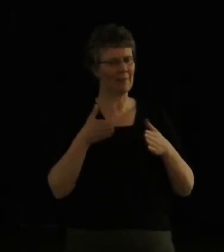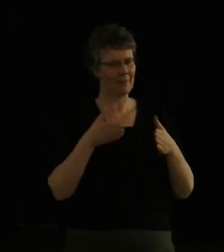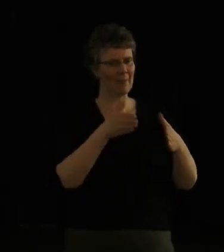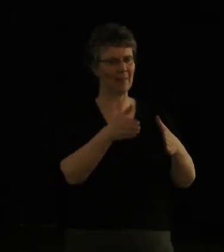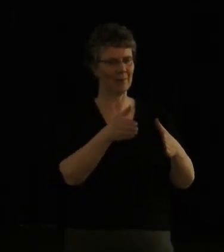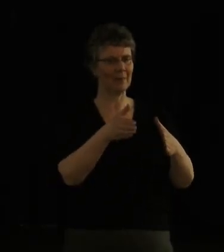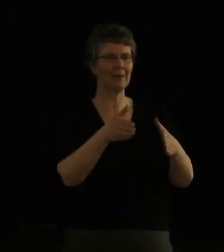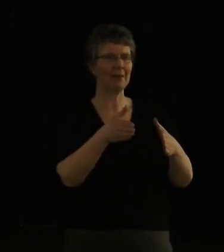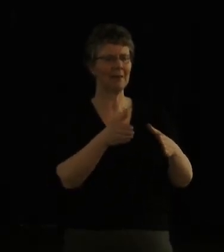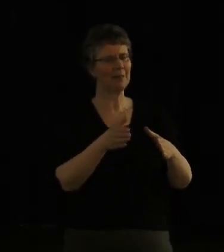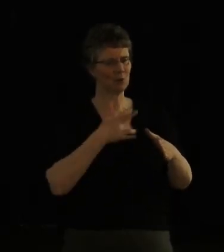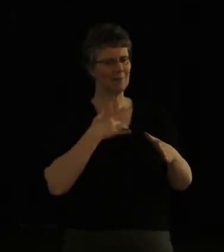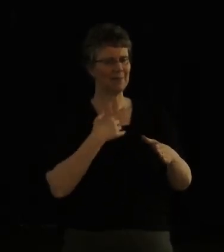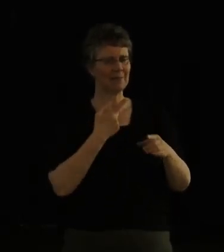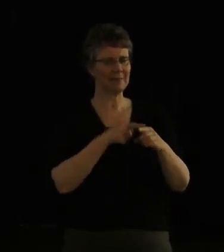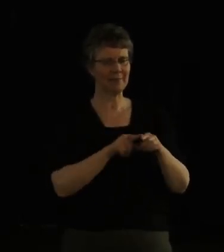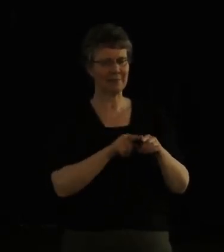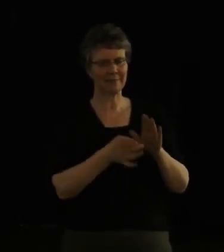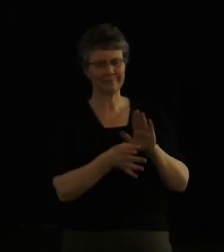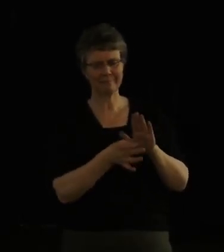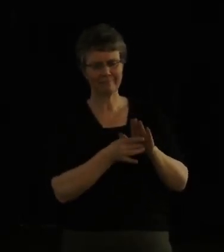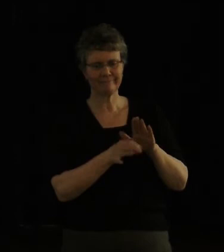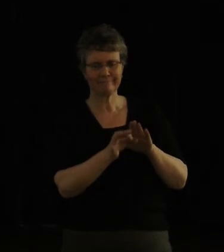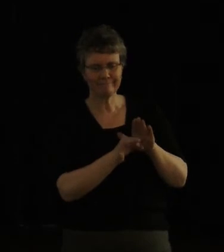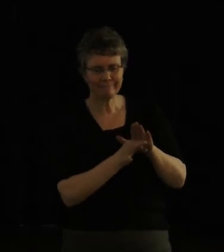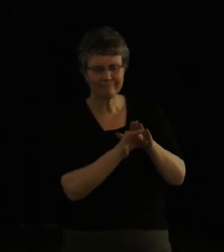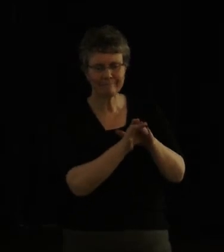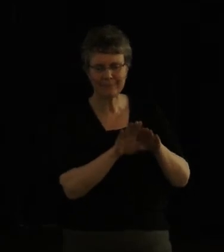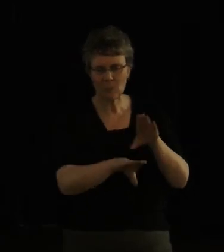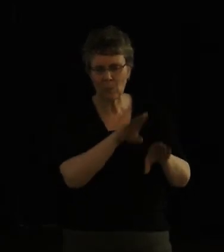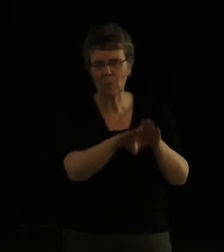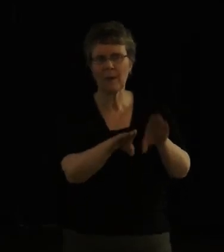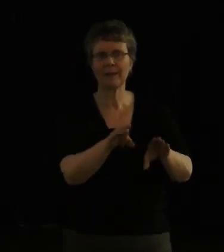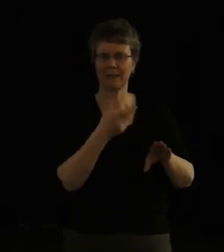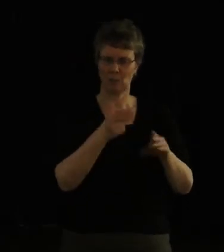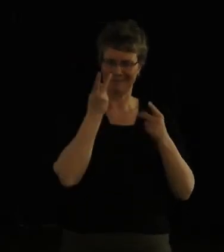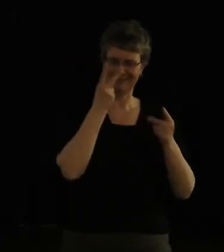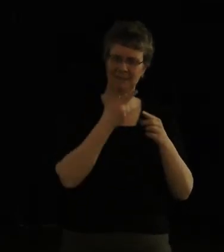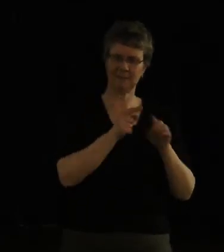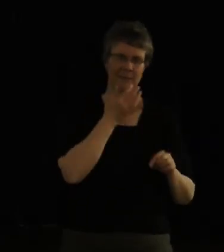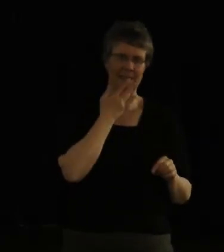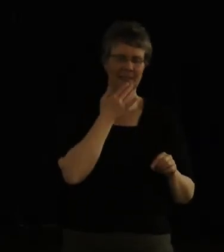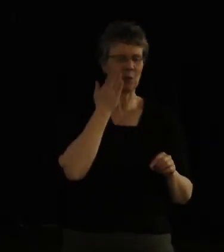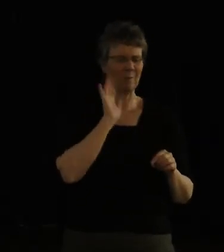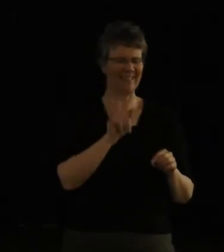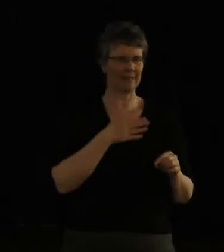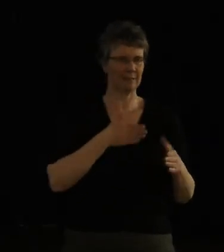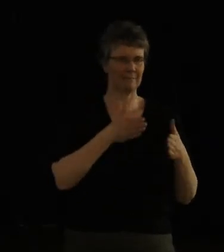And certainly something I've noticed in airports and recreation centers is, well, maybe one of the greatest inventions made in